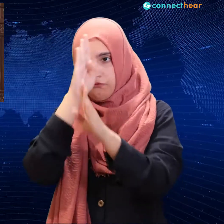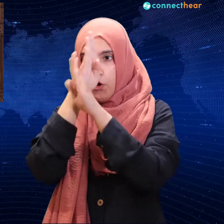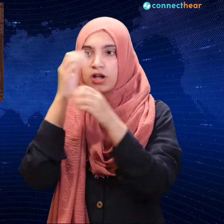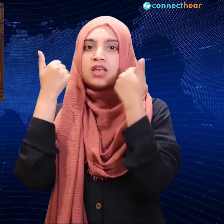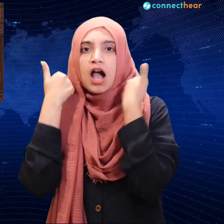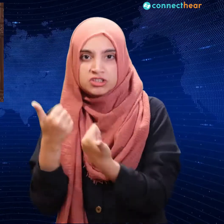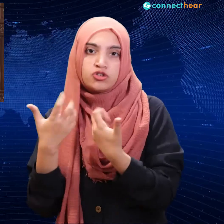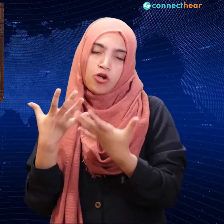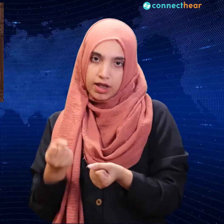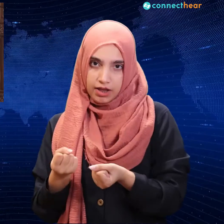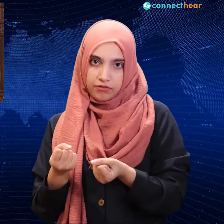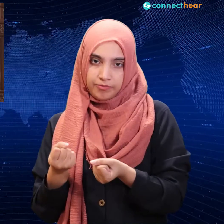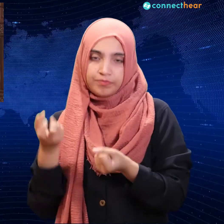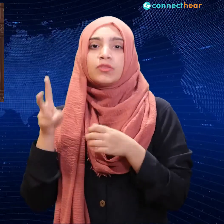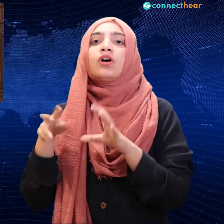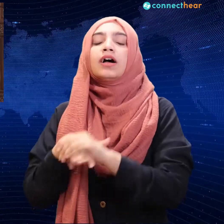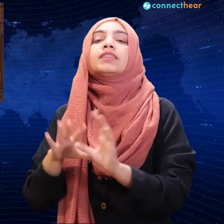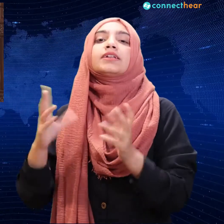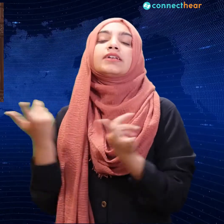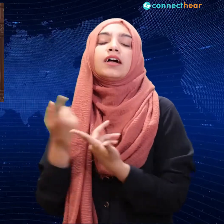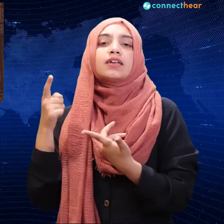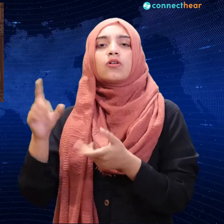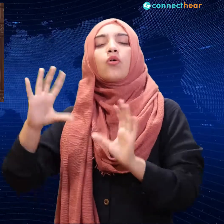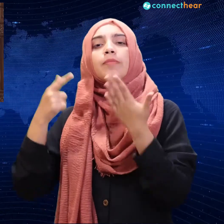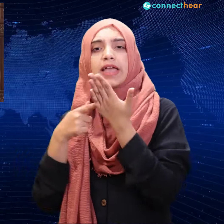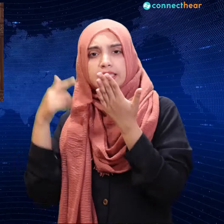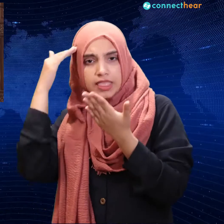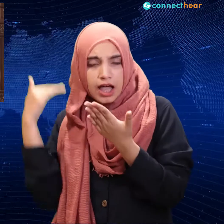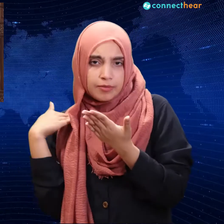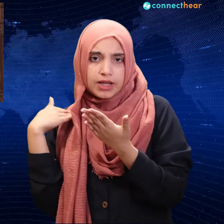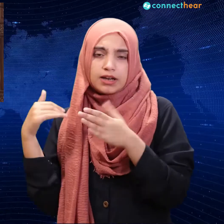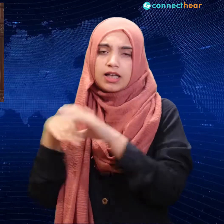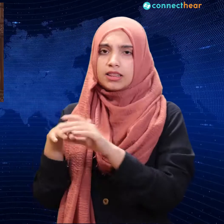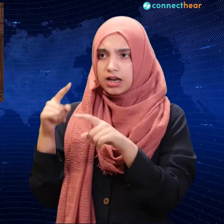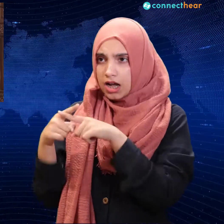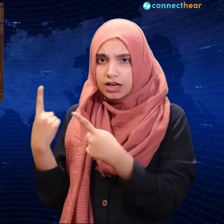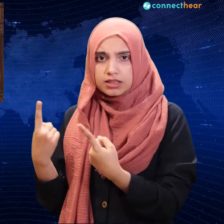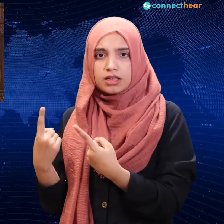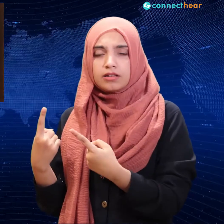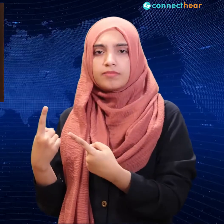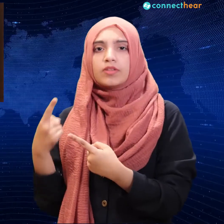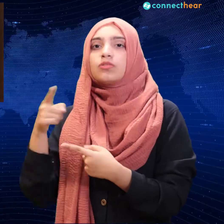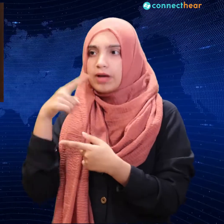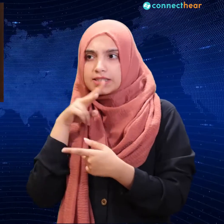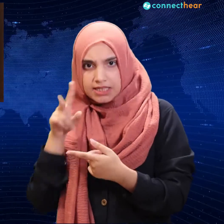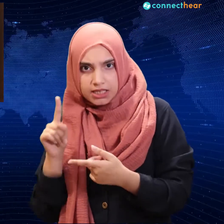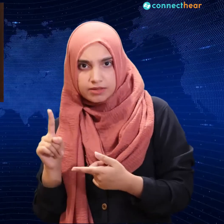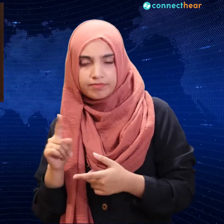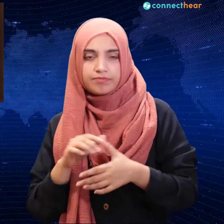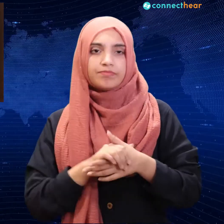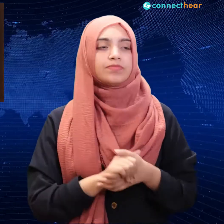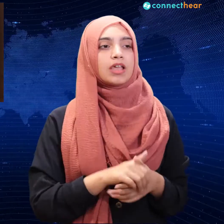members of the Taliban, including the Haqqanis. Is that true? And what's your response? They are